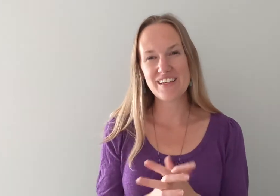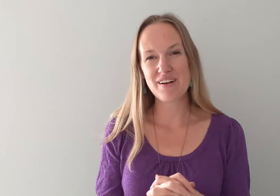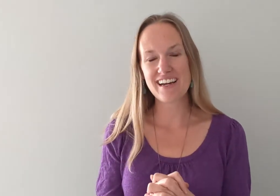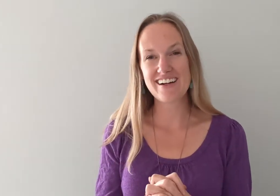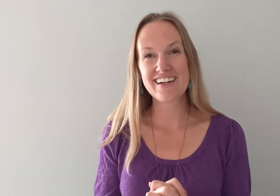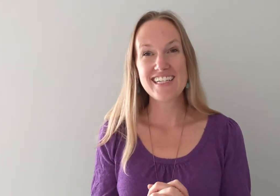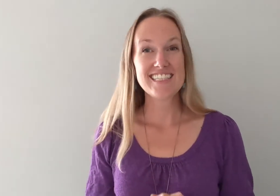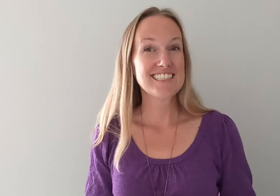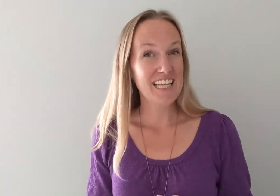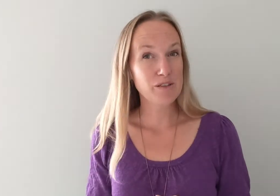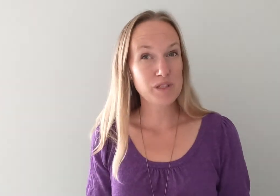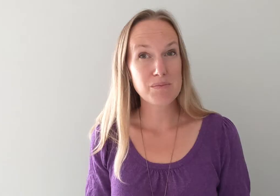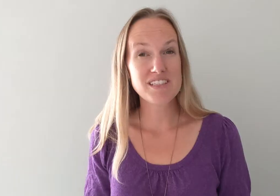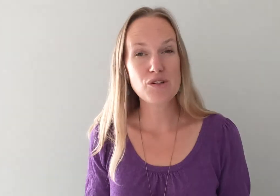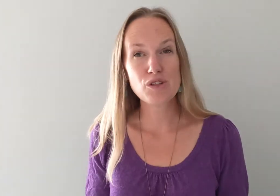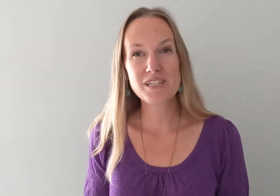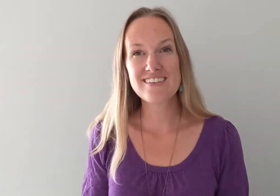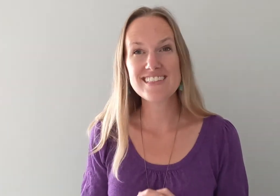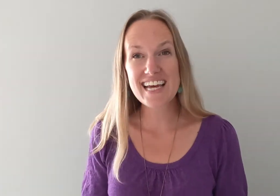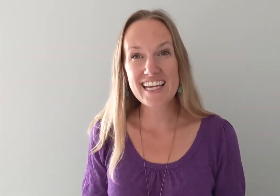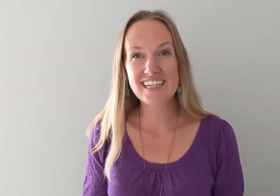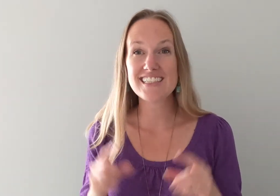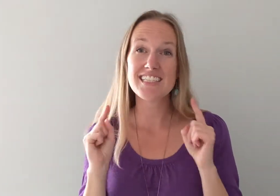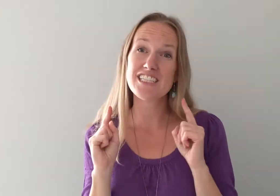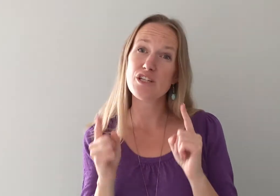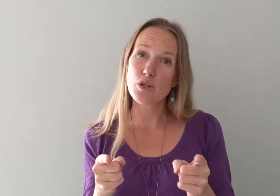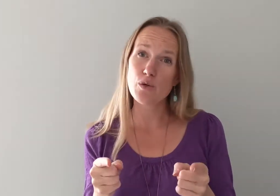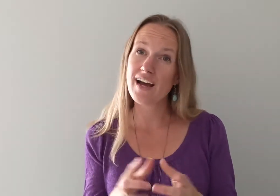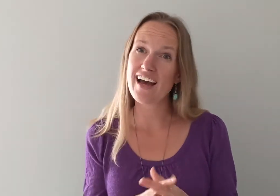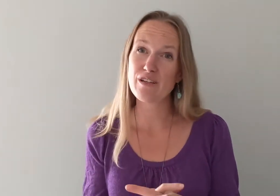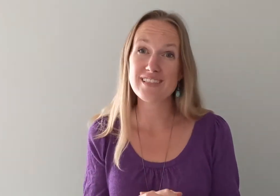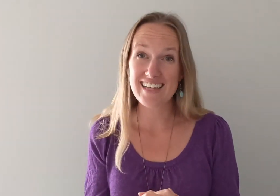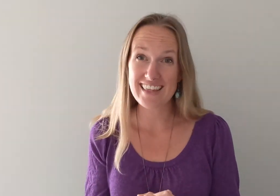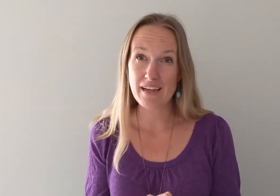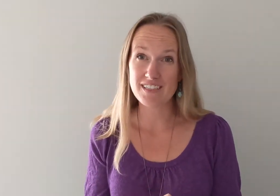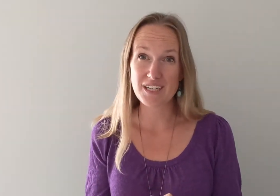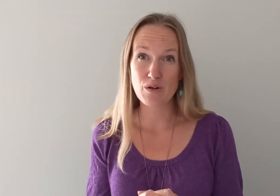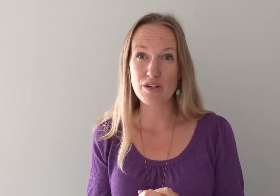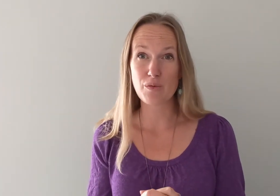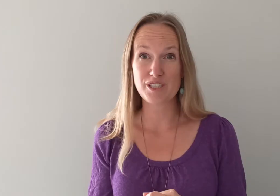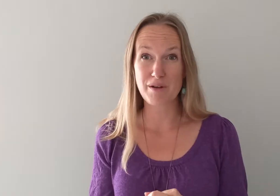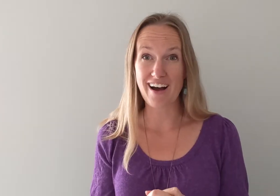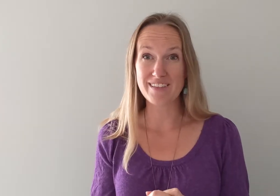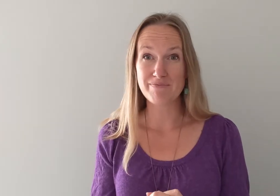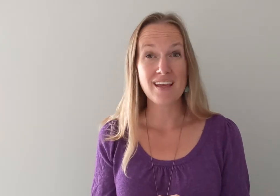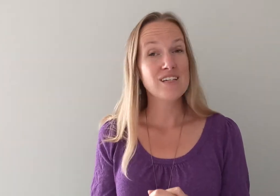you are here. Sign Language Worship is a YouTube channel dedicated to teaching you how to use sign language in order to worship God.